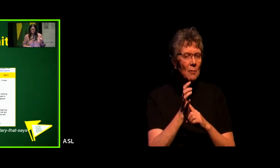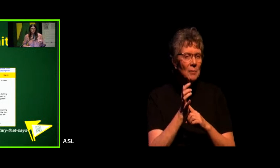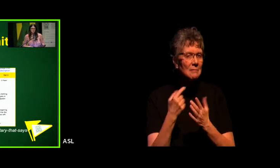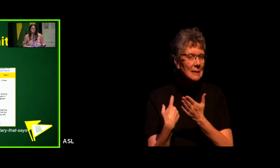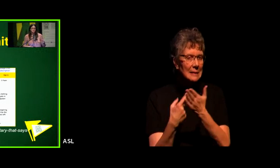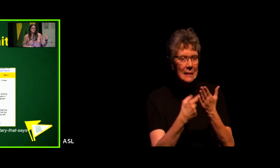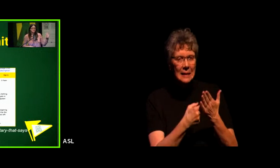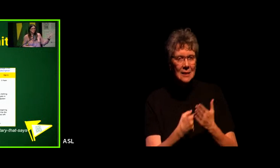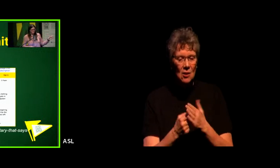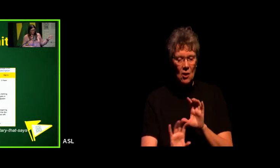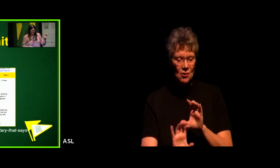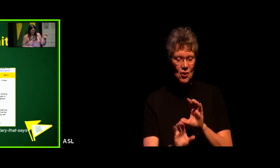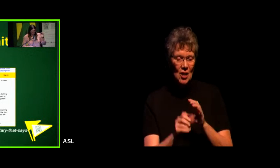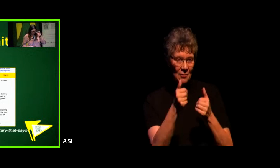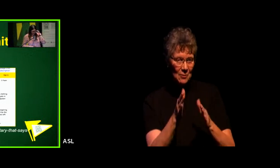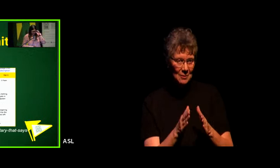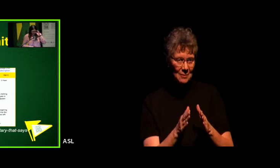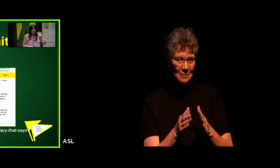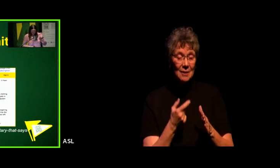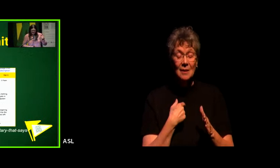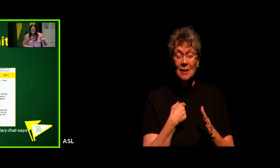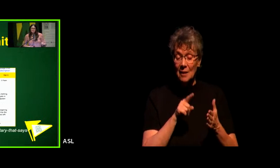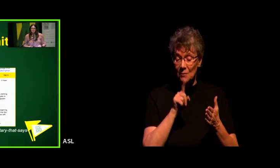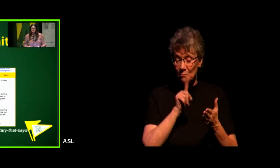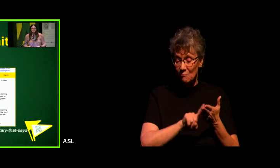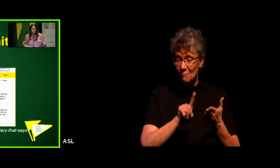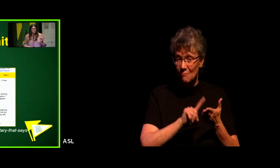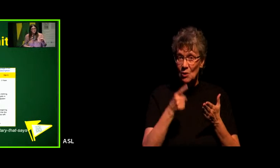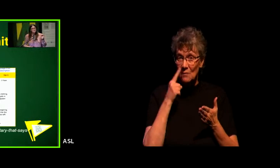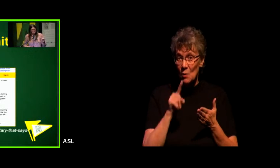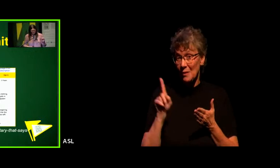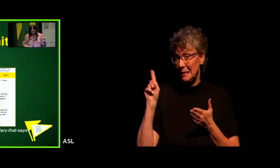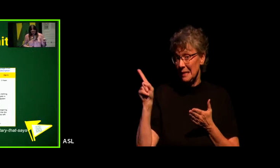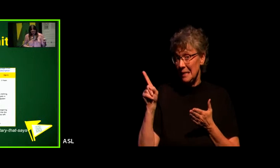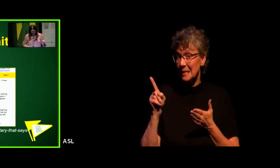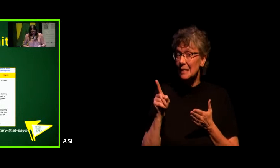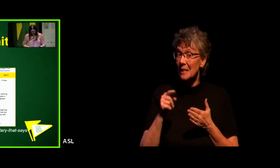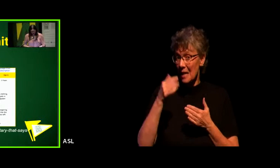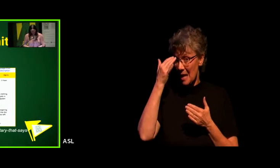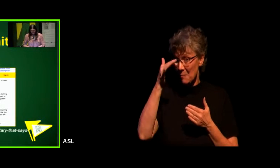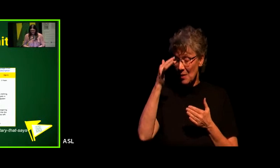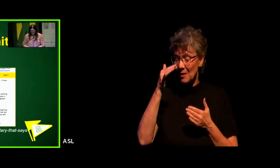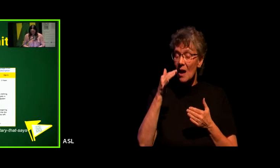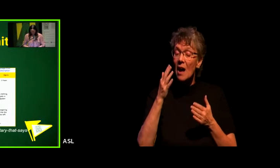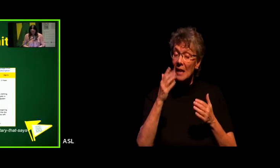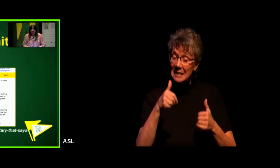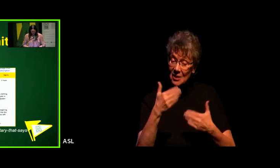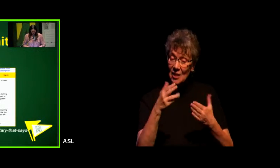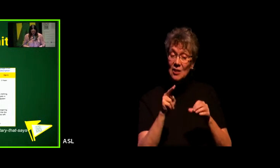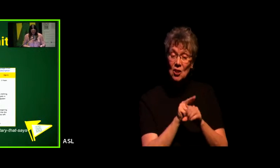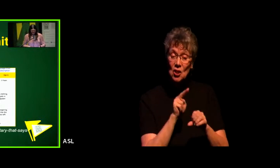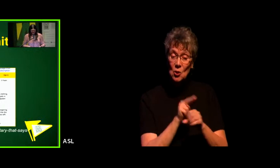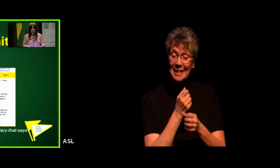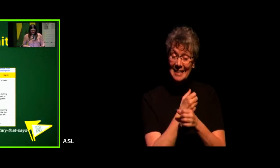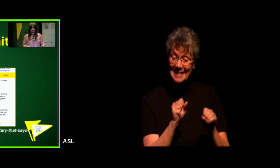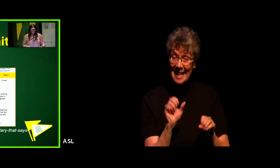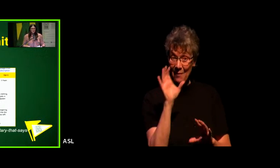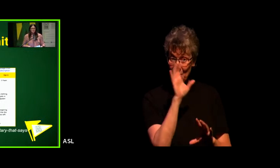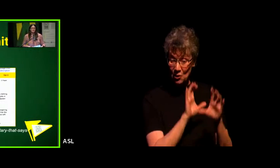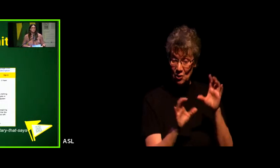do a Google search on the Solutrean hypothesis, I highly recommend using Safe Search because without it, you will be directed